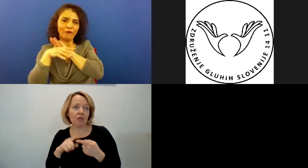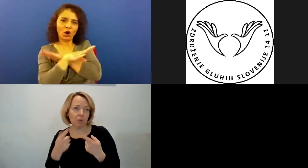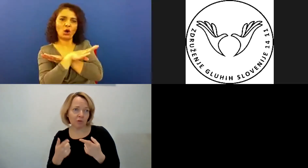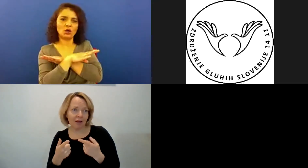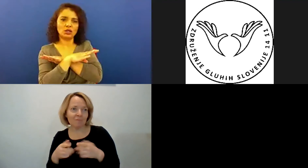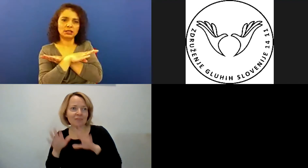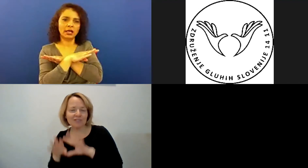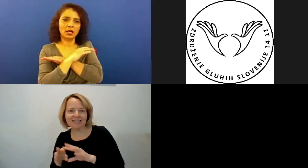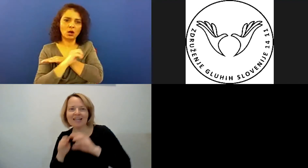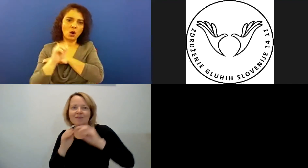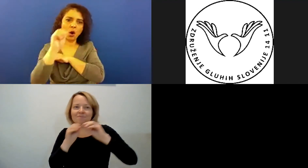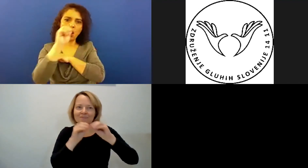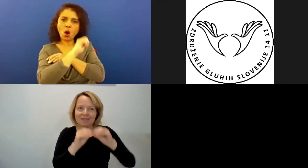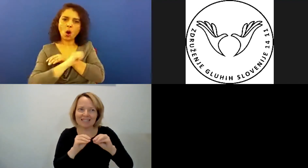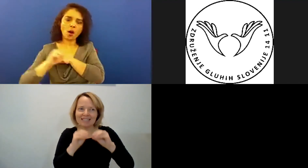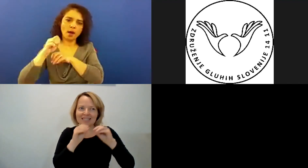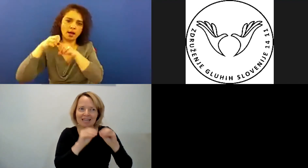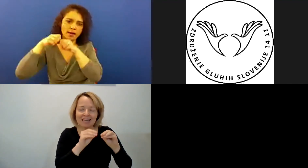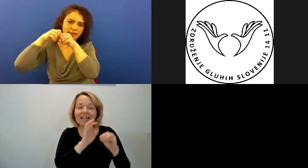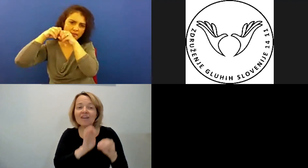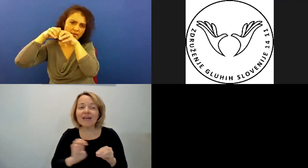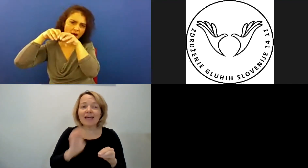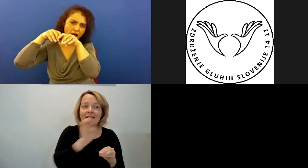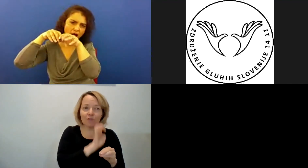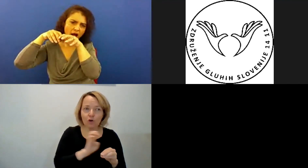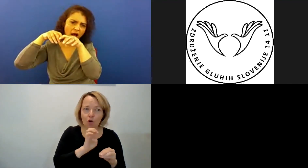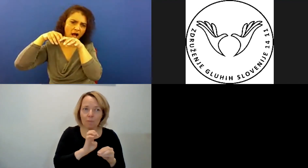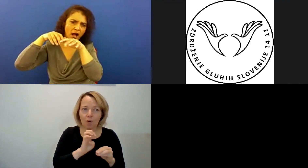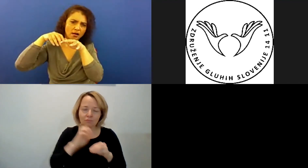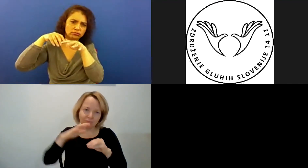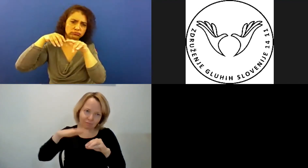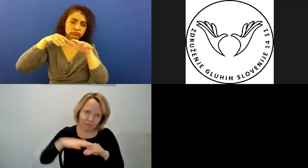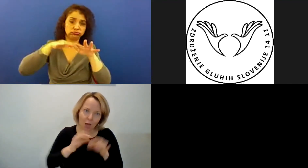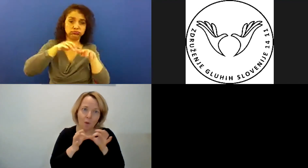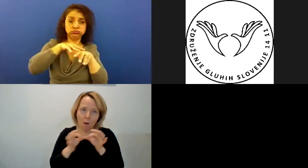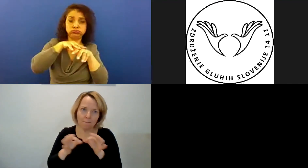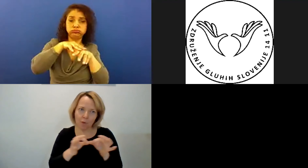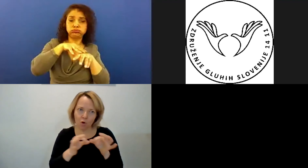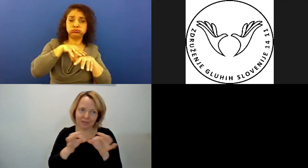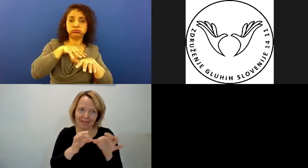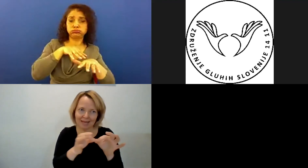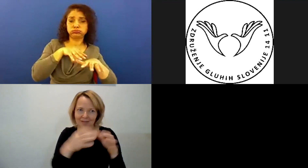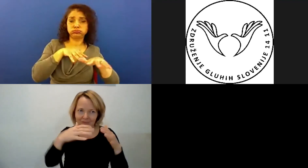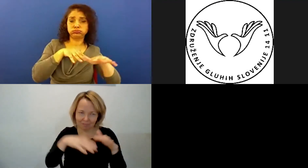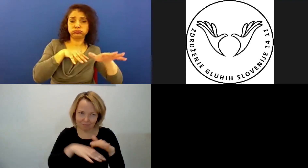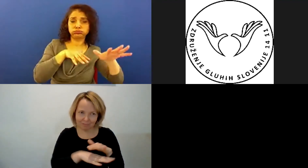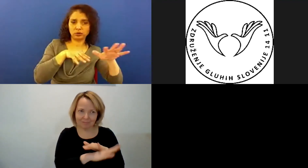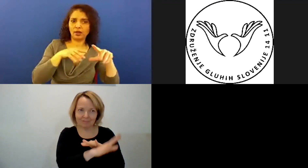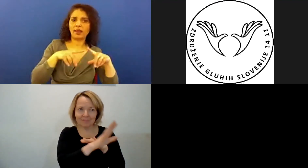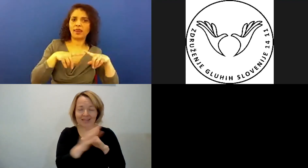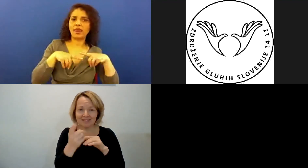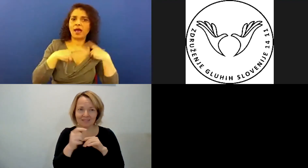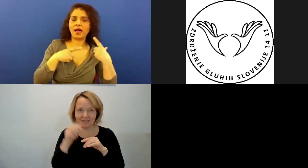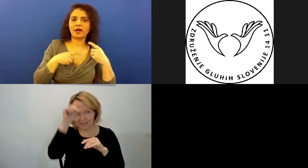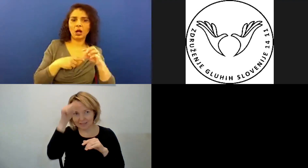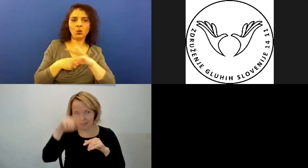when the First World War happened, many Roma and Sinti escaped India and ended up